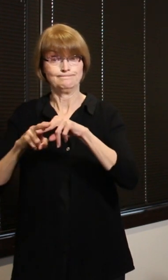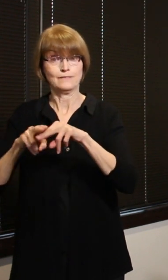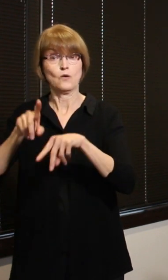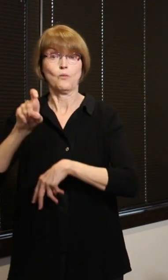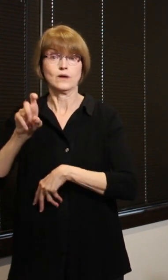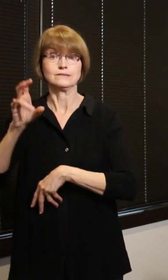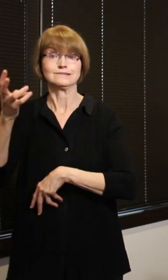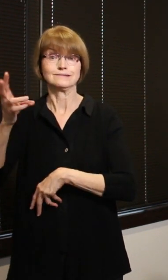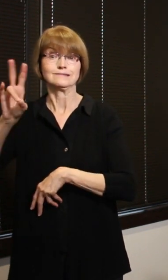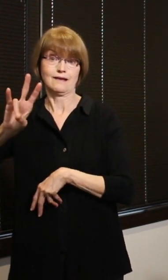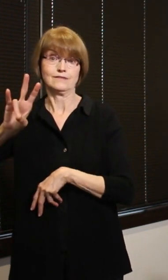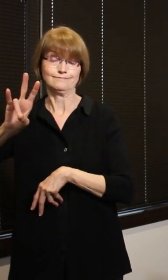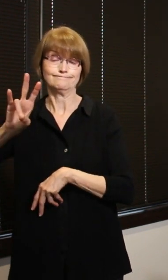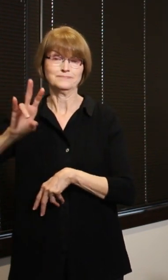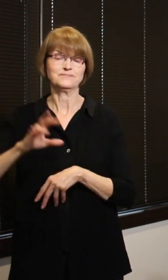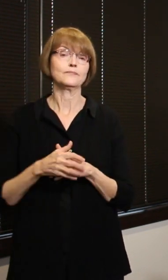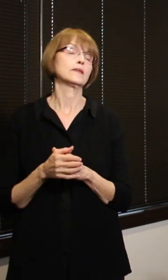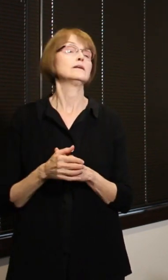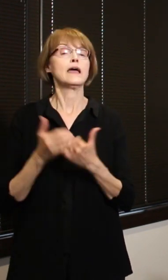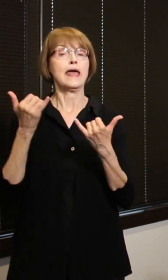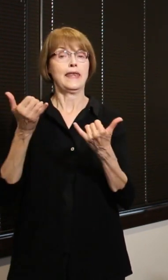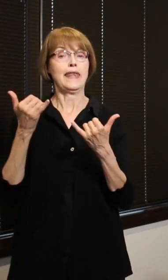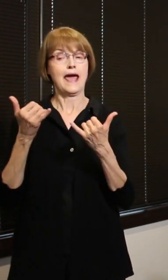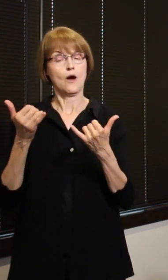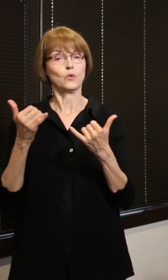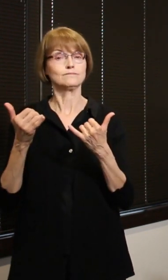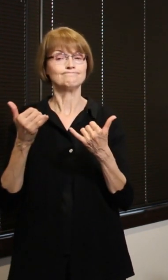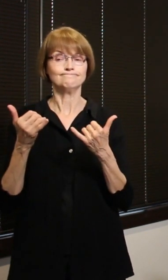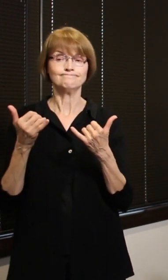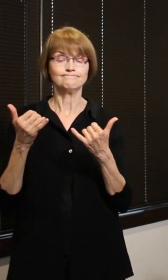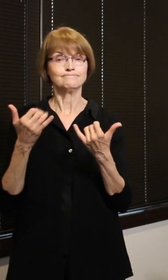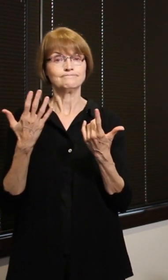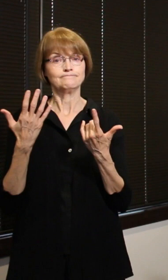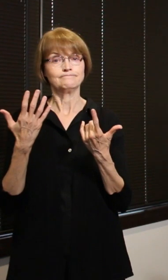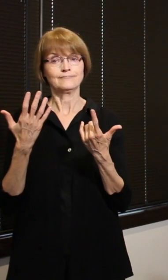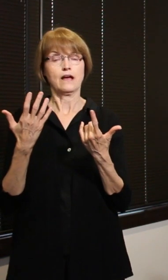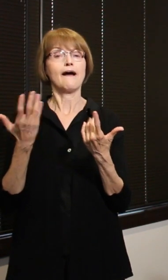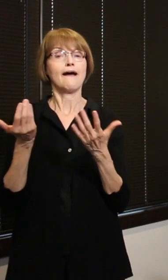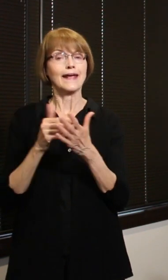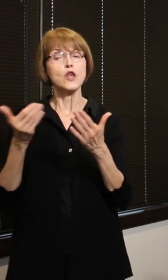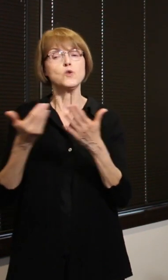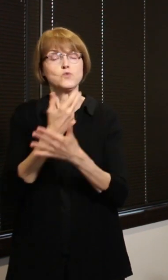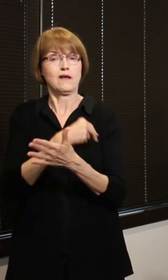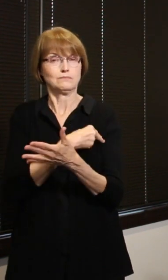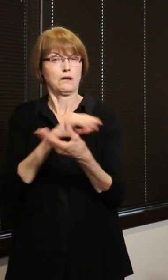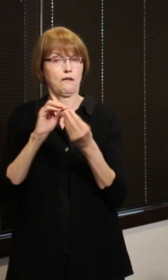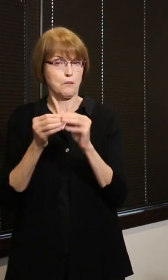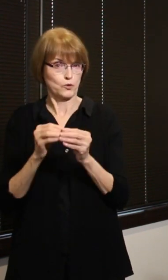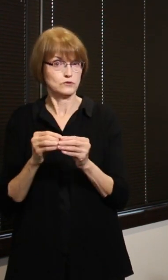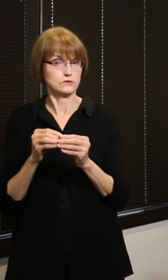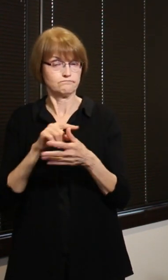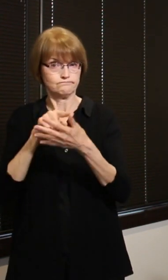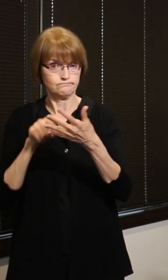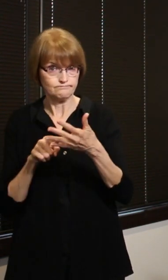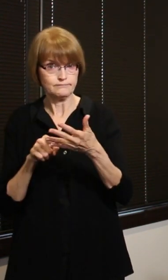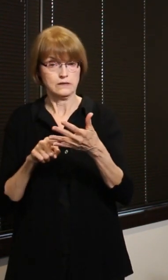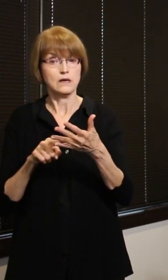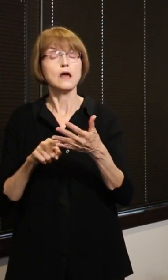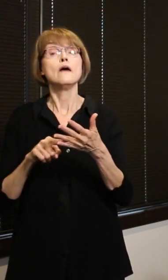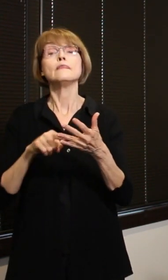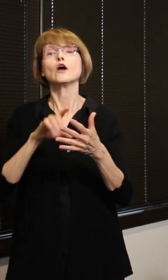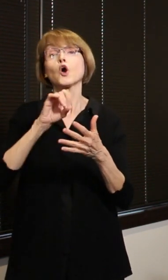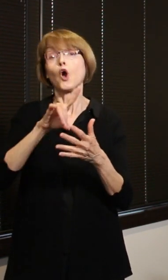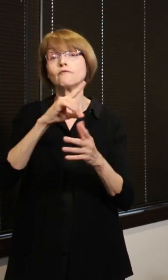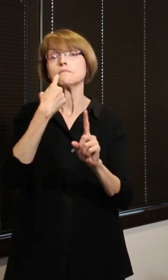167. So let me update you now on some of our hospital numbers. And again, these represent our COVID